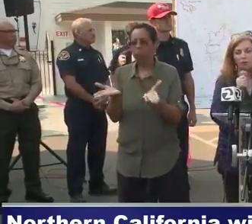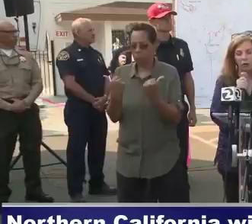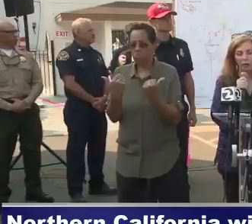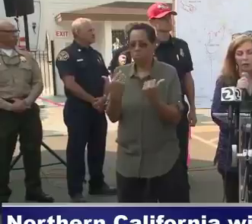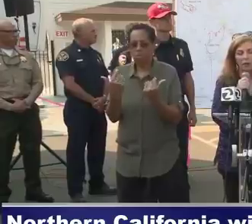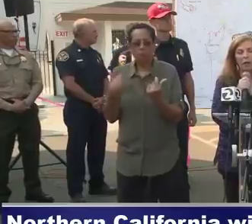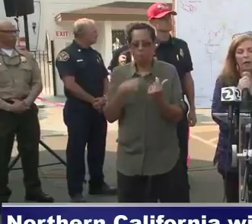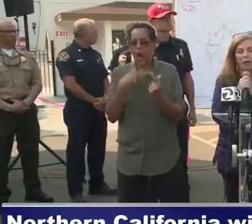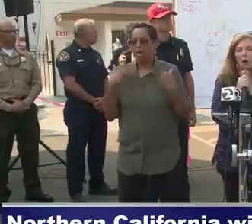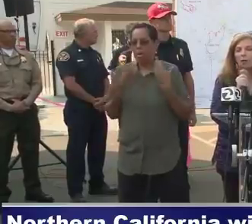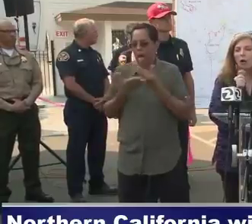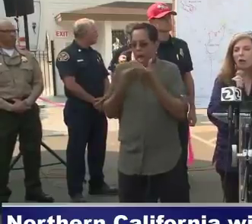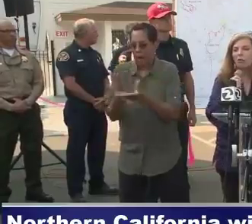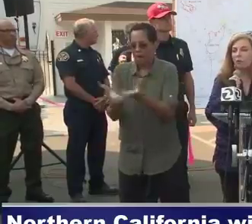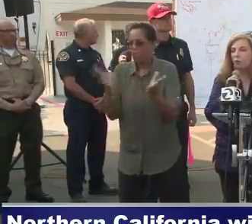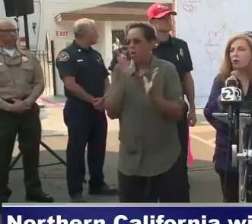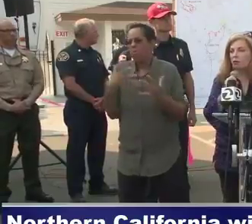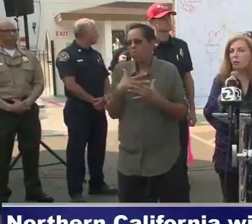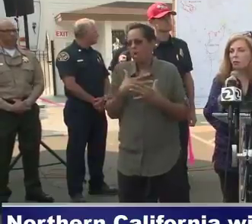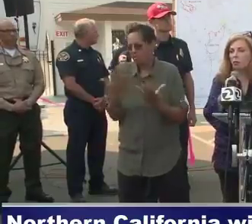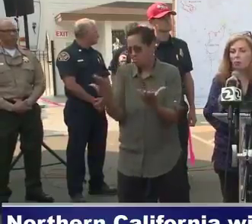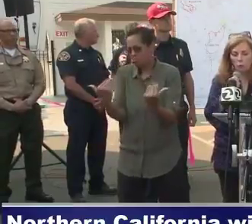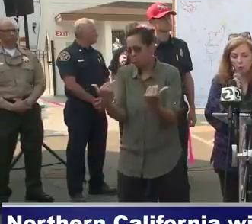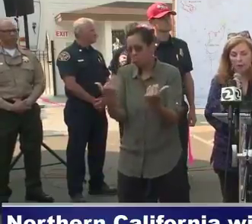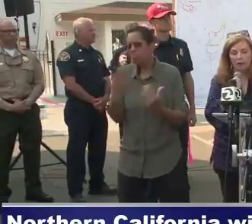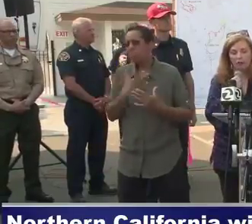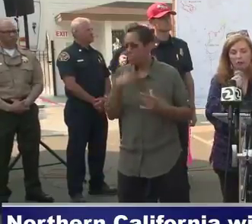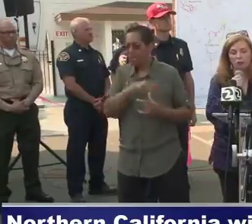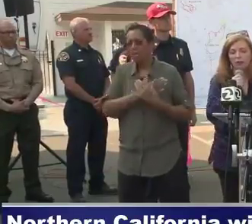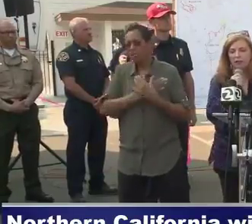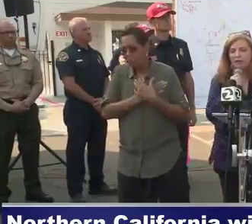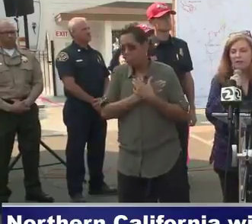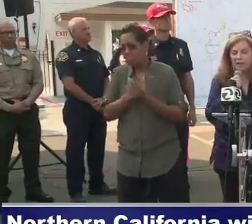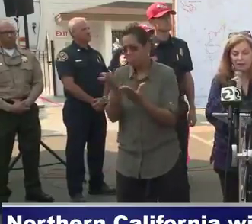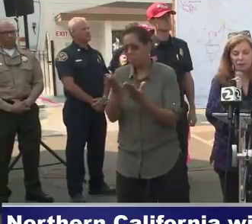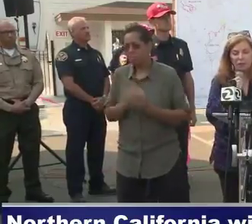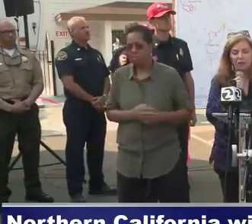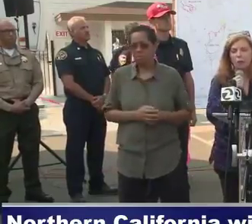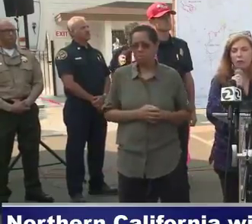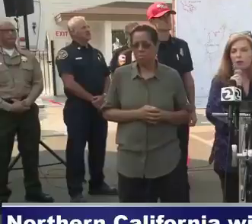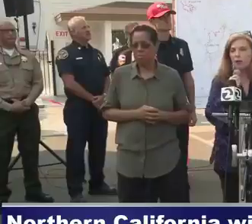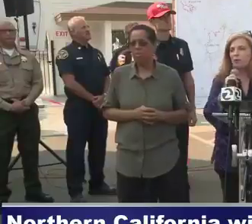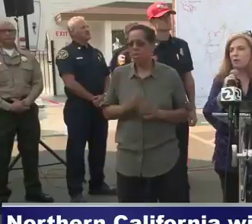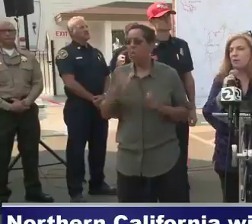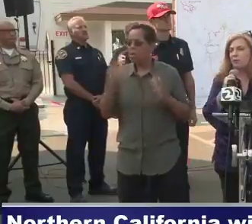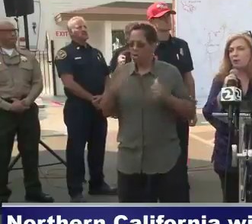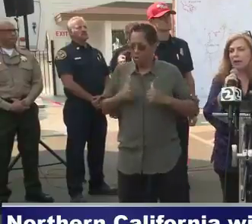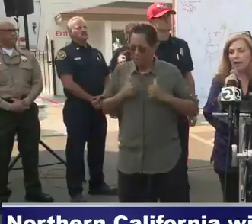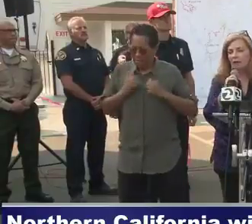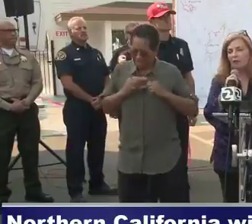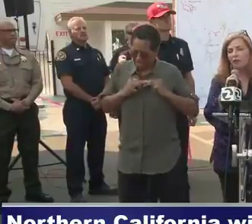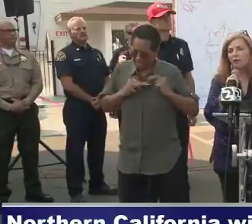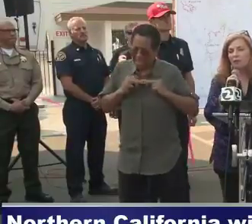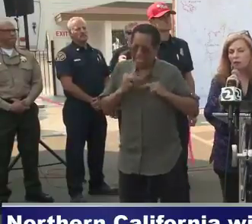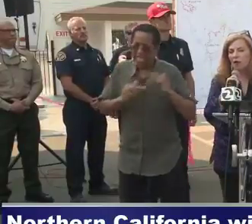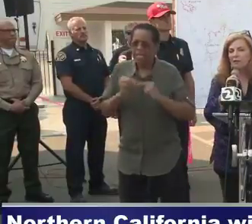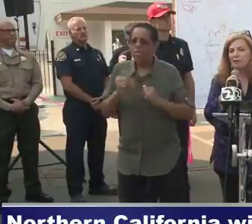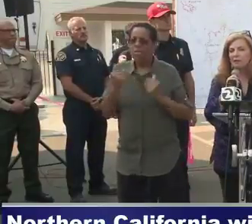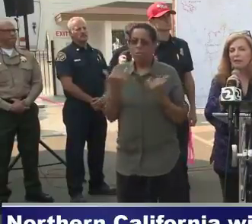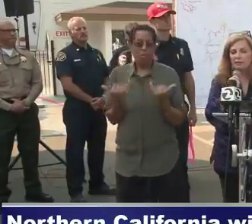be afraid. Our hearts are with you. We will get through this together. We know that these are